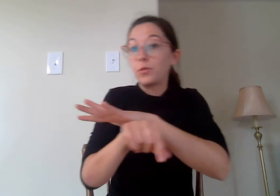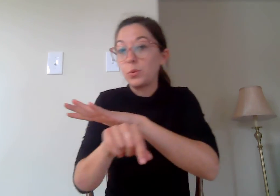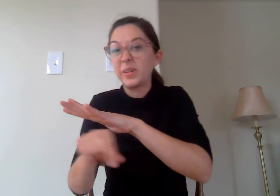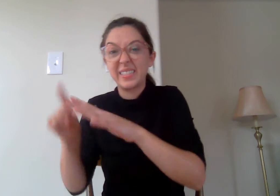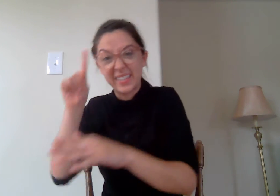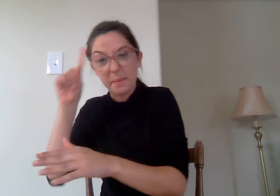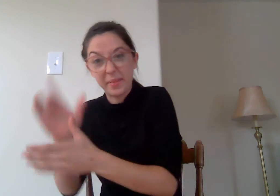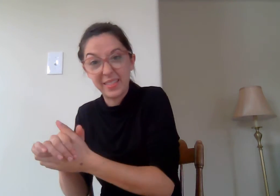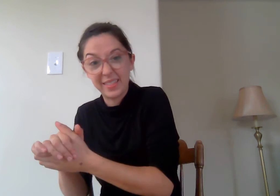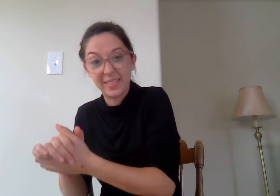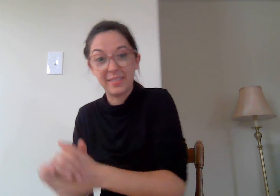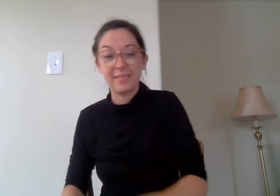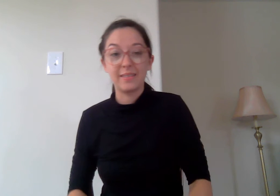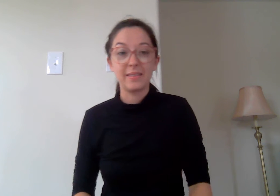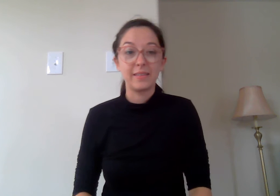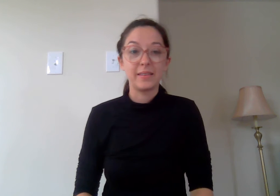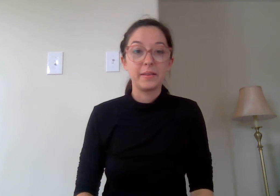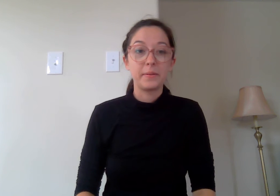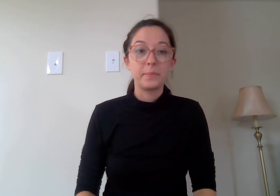So what factors affect this? And